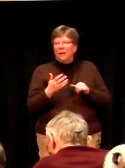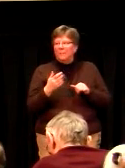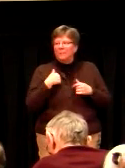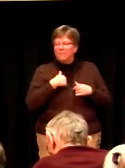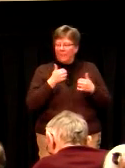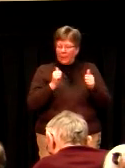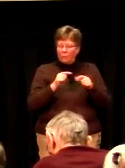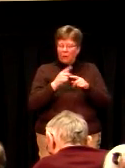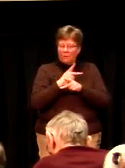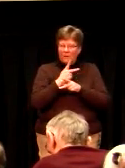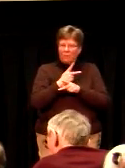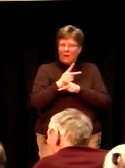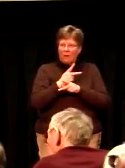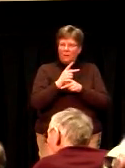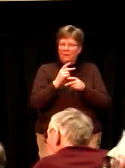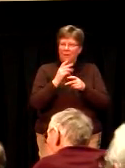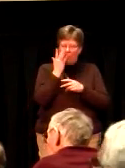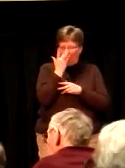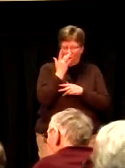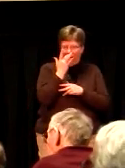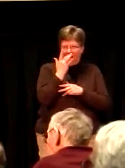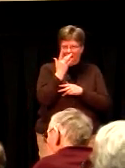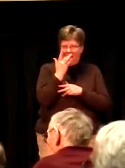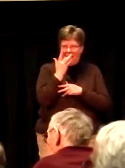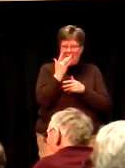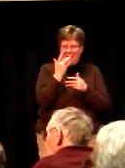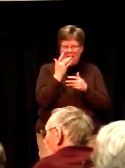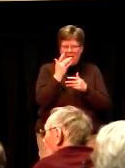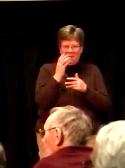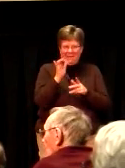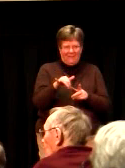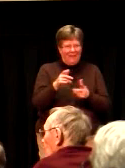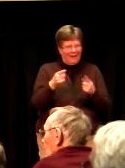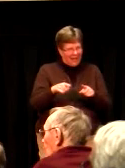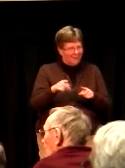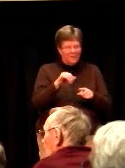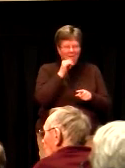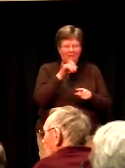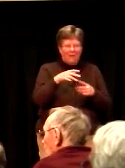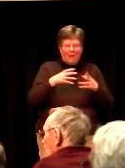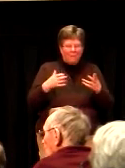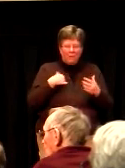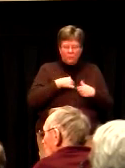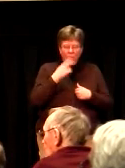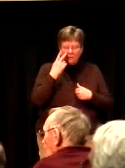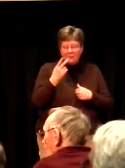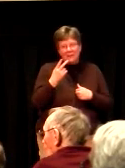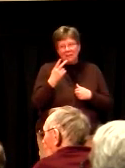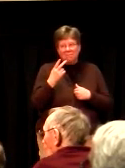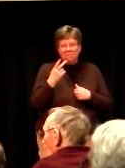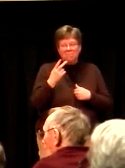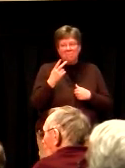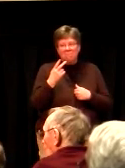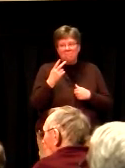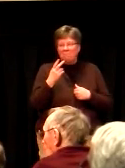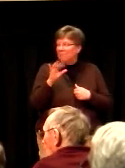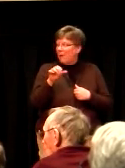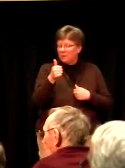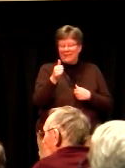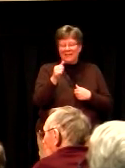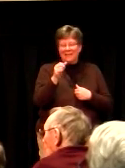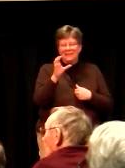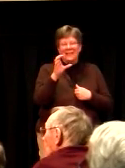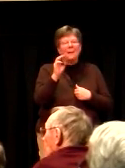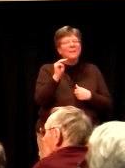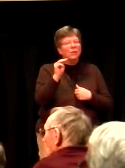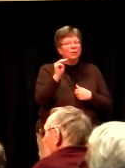we're trying to figure out how widespread that is. And it's not that much. We've only seen about 10 centimeters